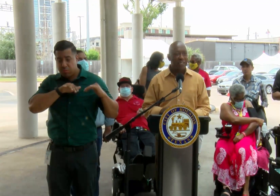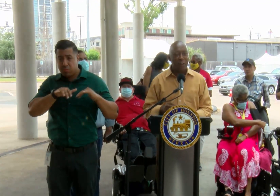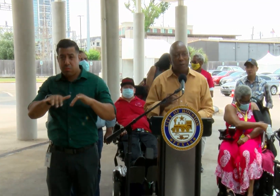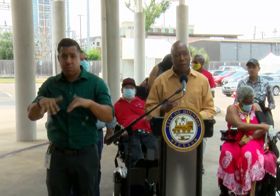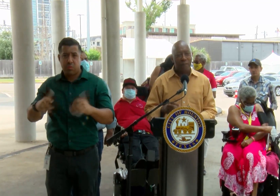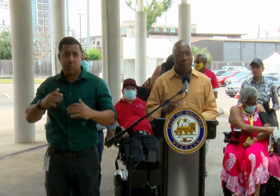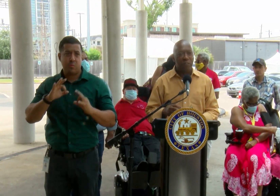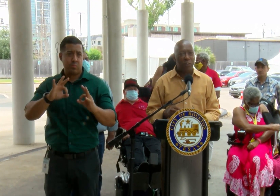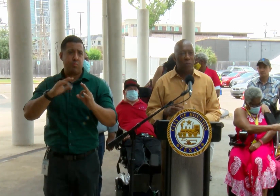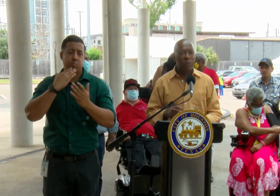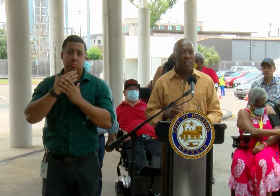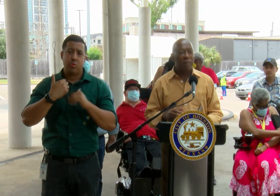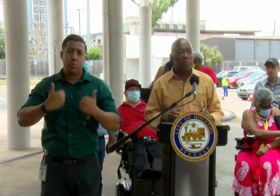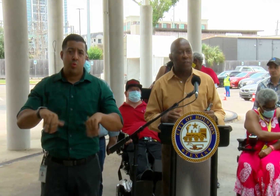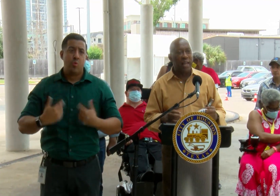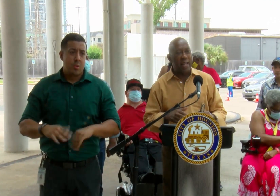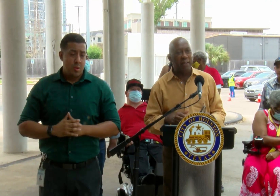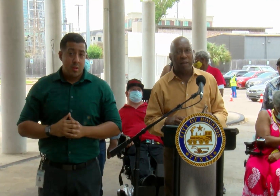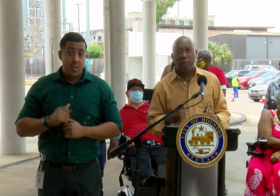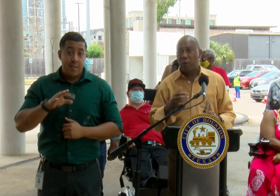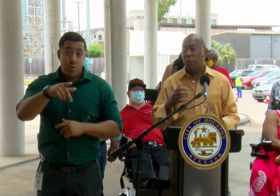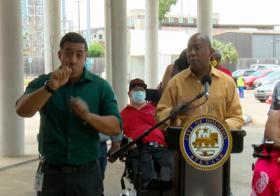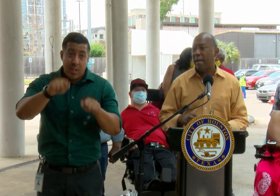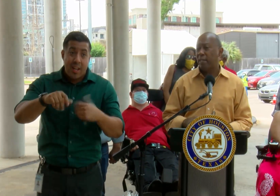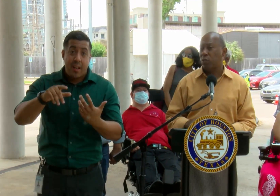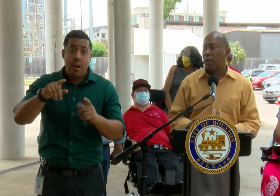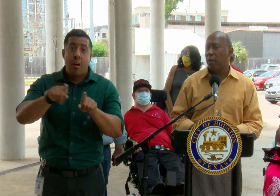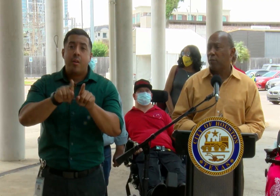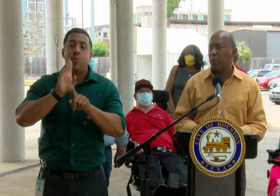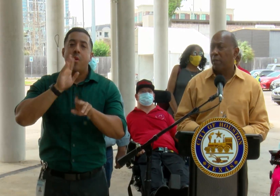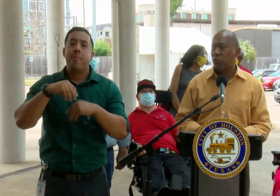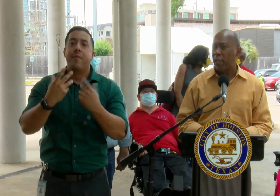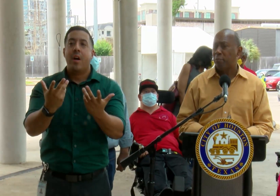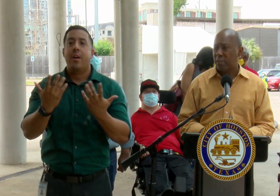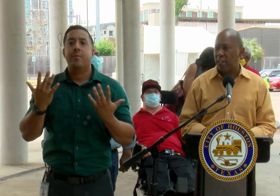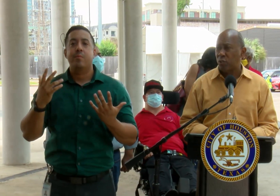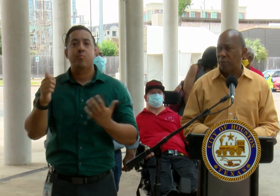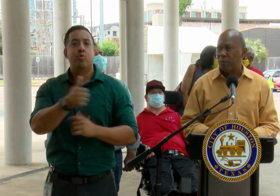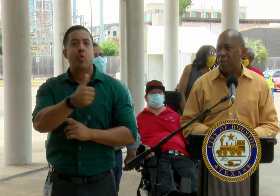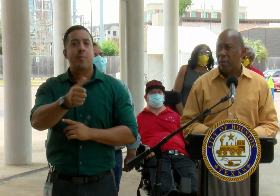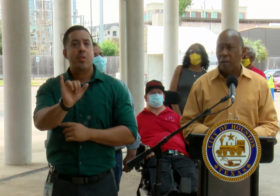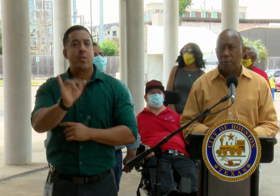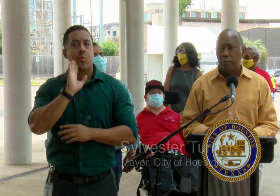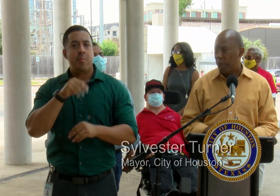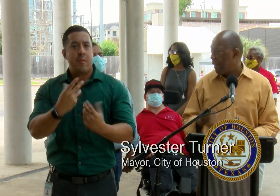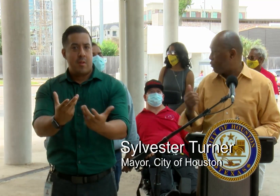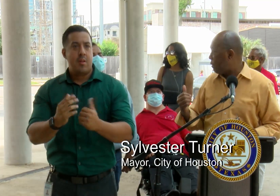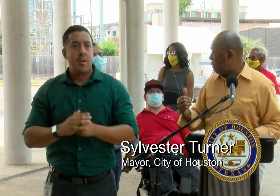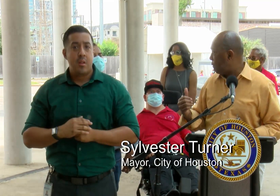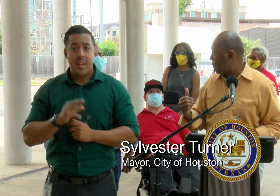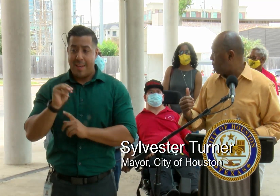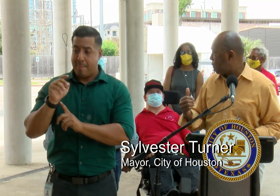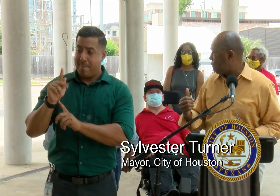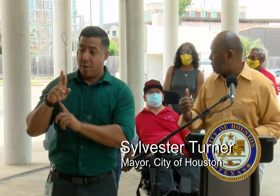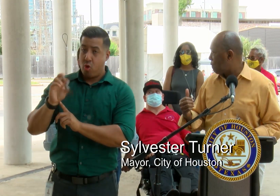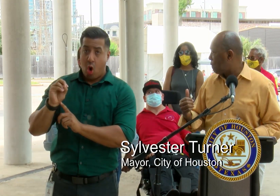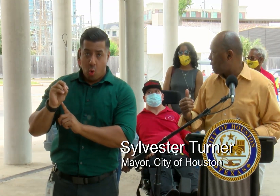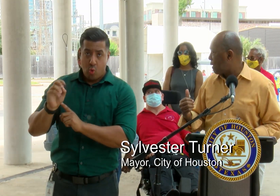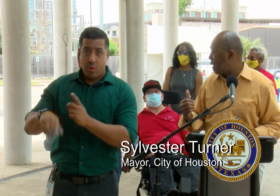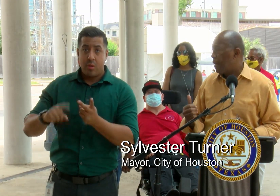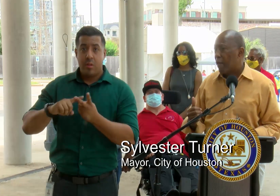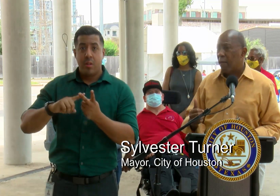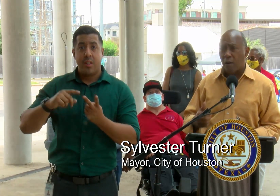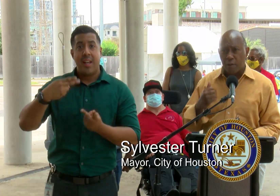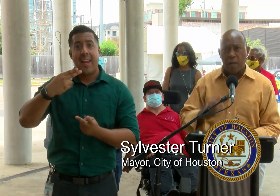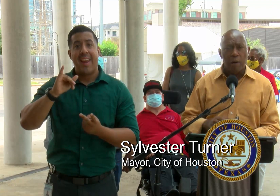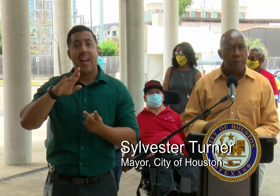today. So if you can, and then we're providing transportation. Metro and Harris